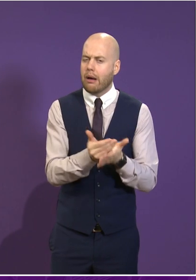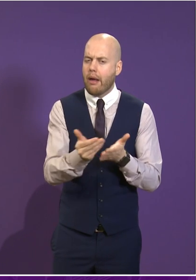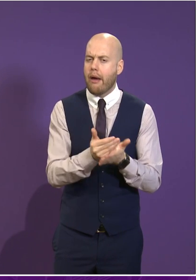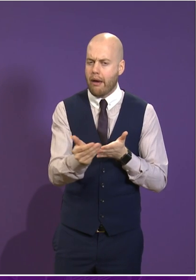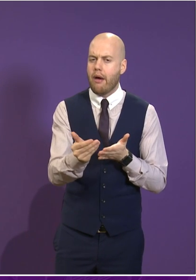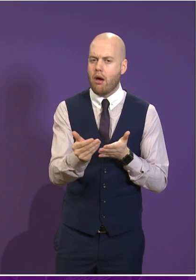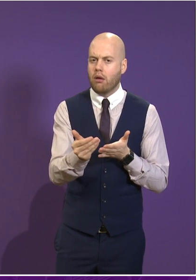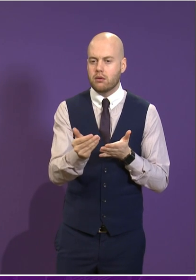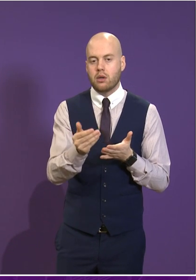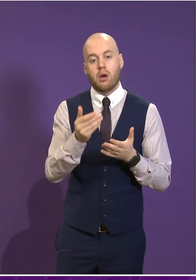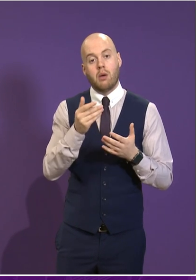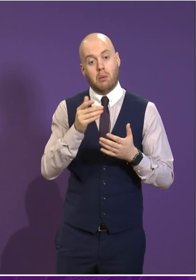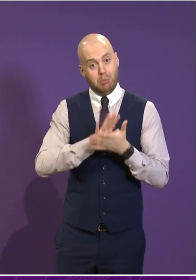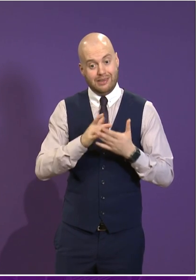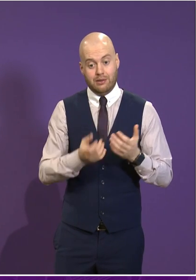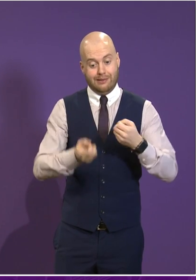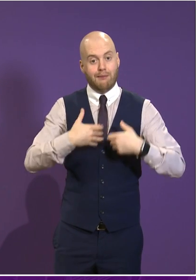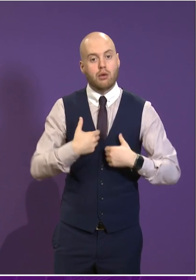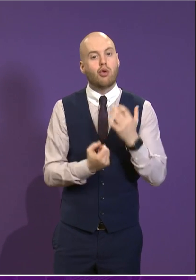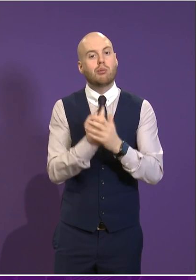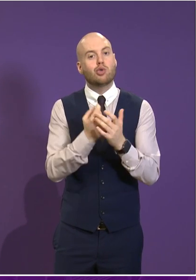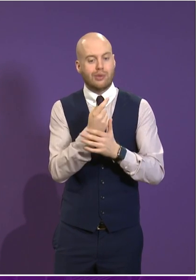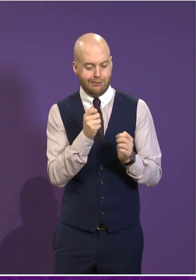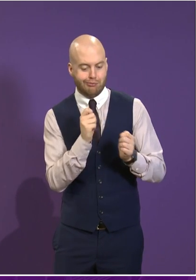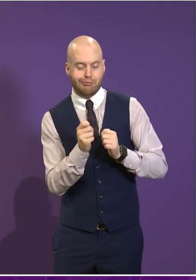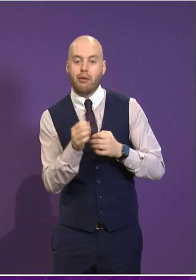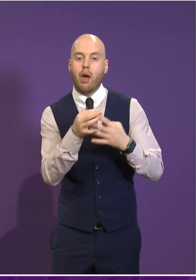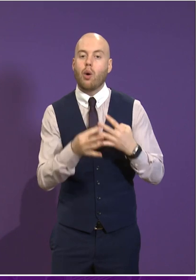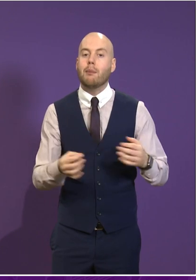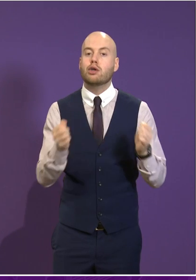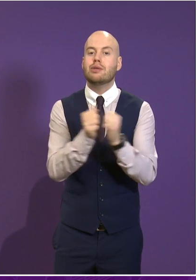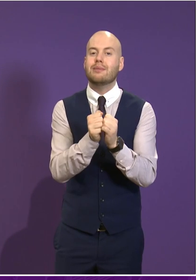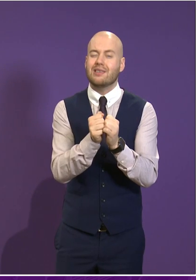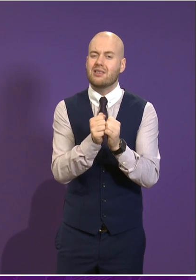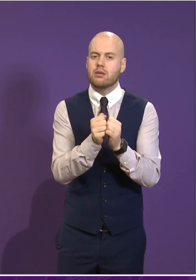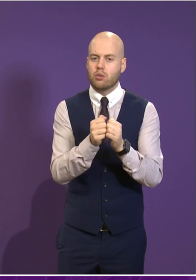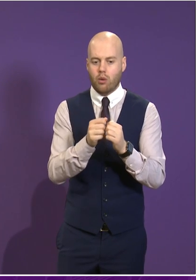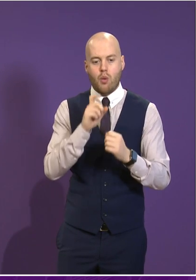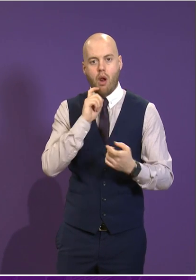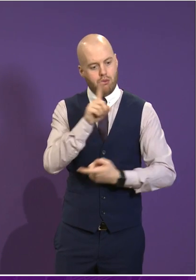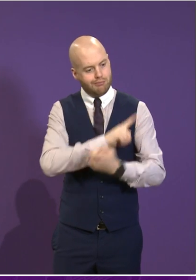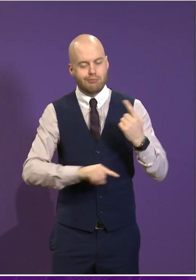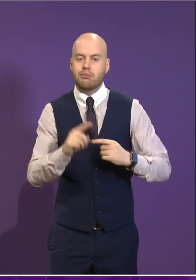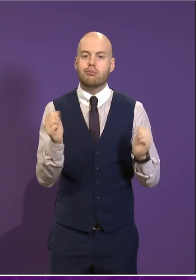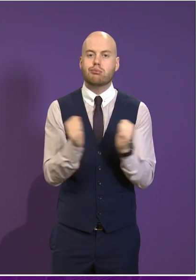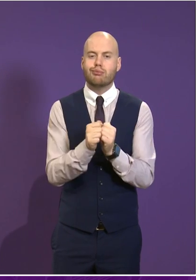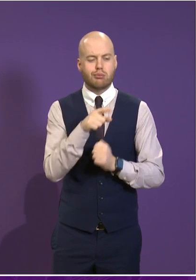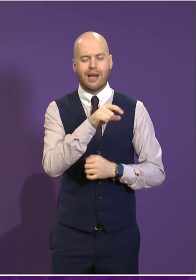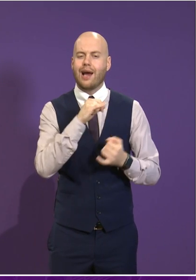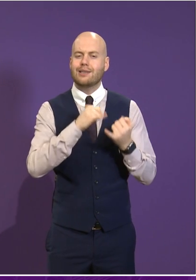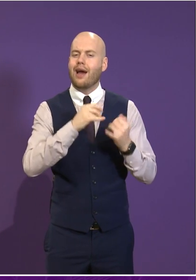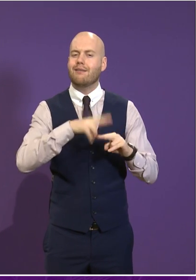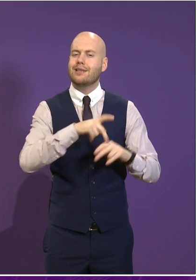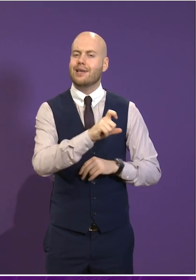agreements should contain. And then there's a process of agreeing the outcome agreement between SFC and